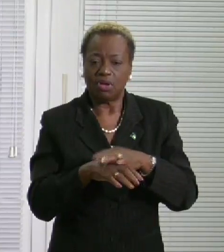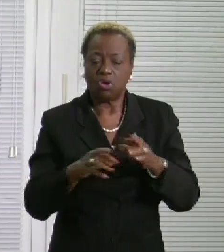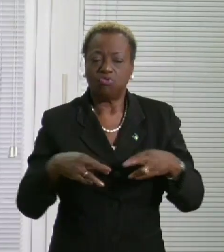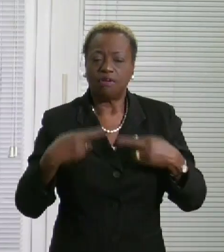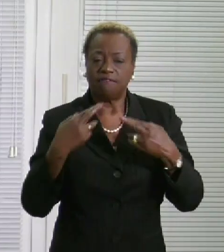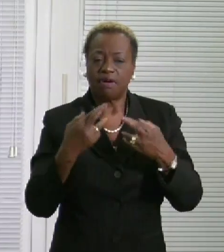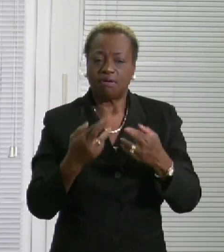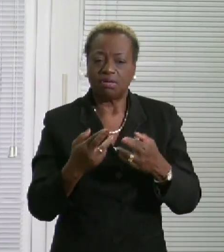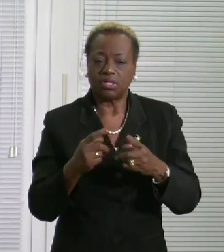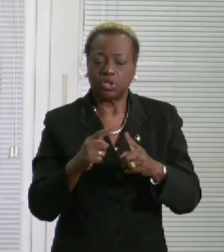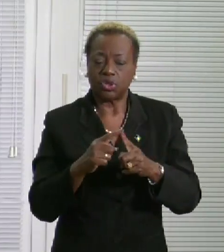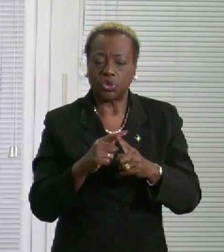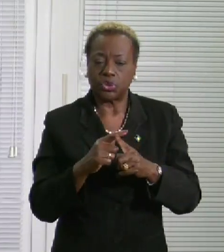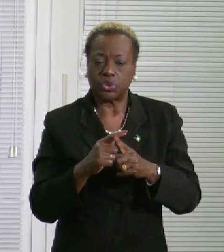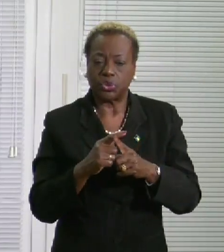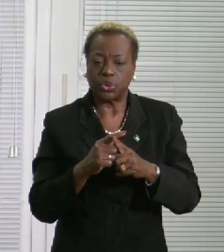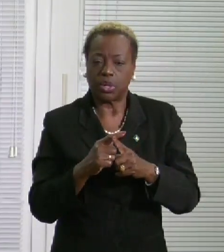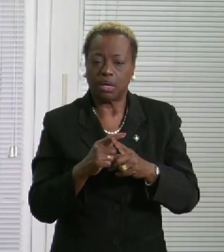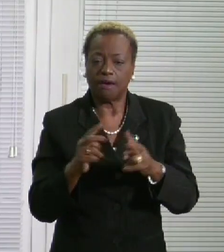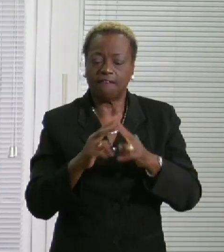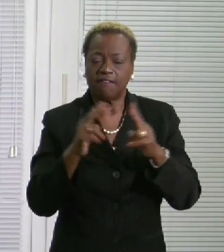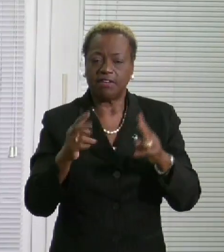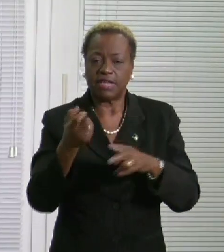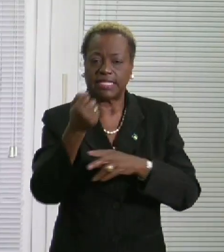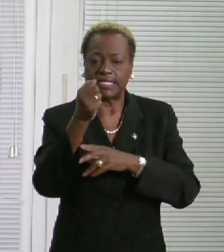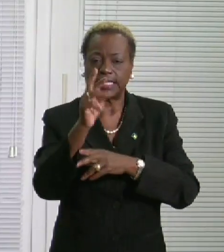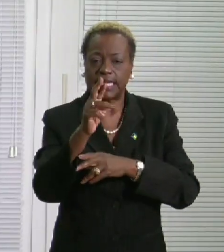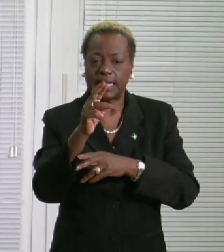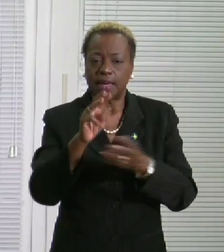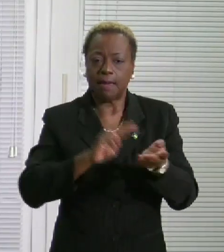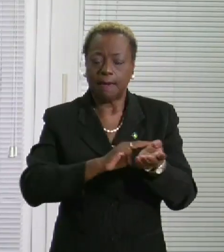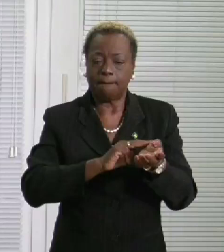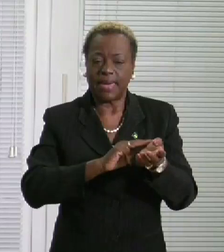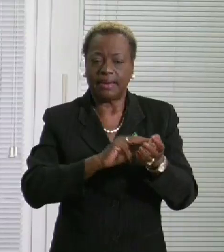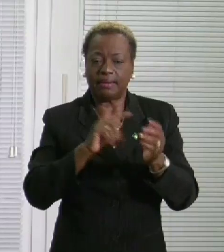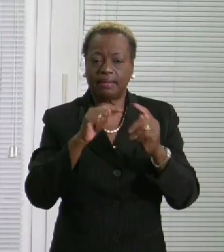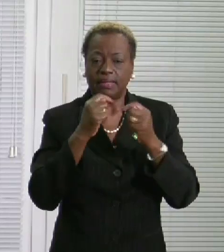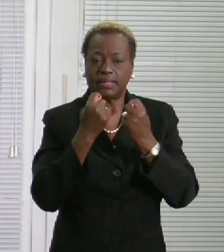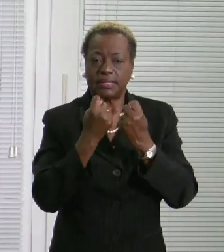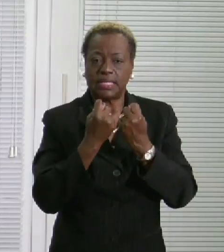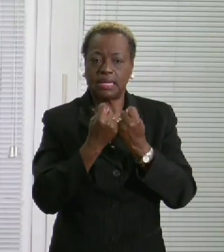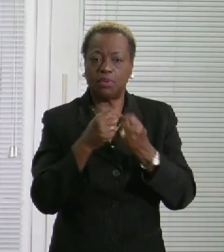to a very senior medical team who would